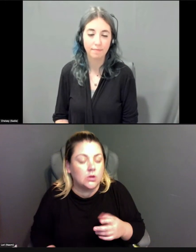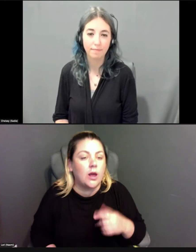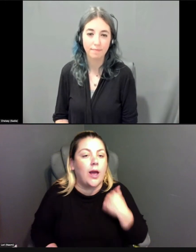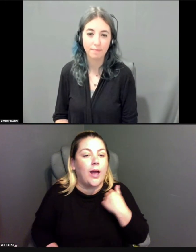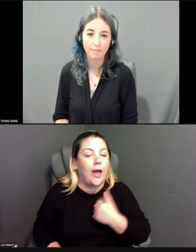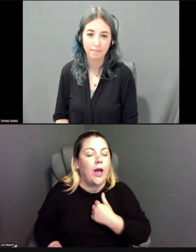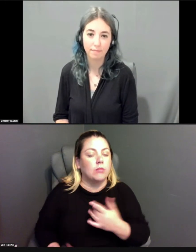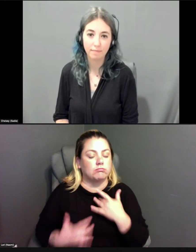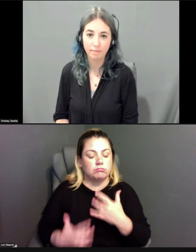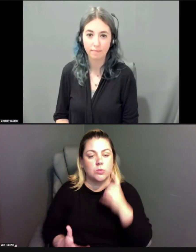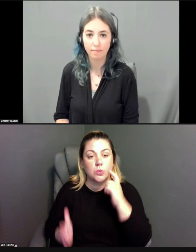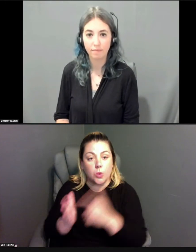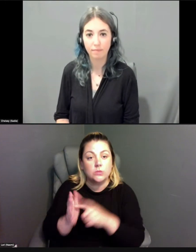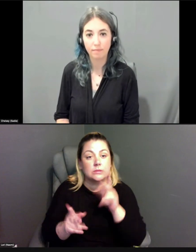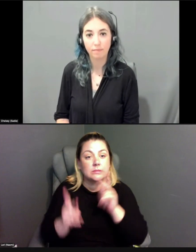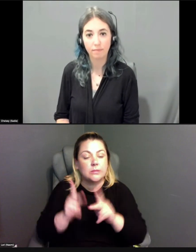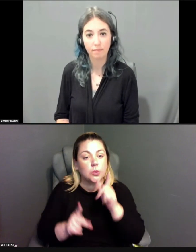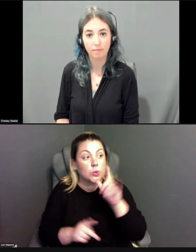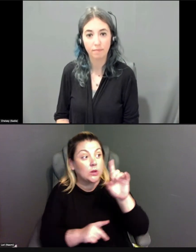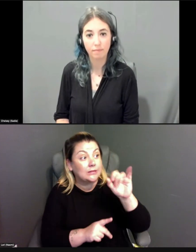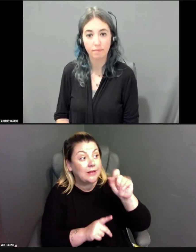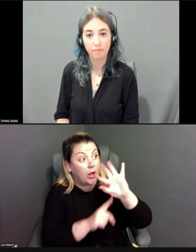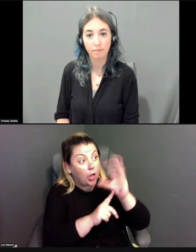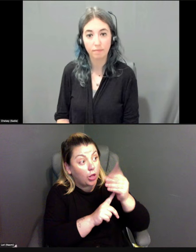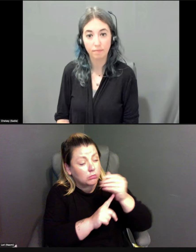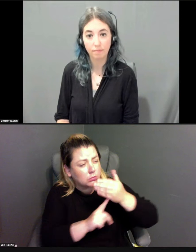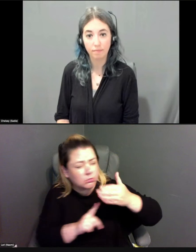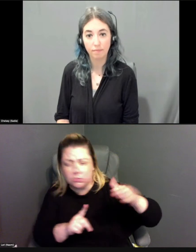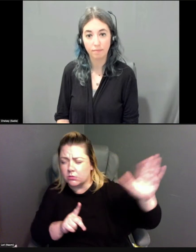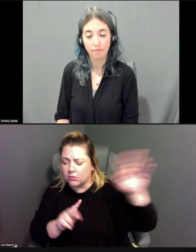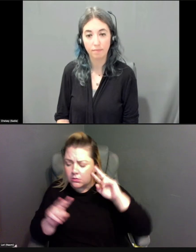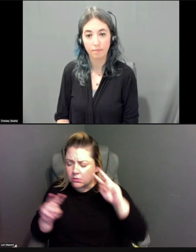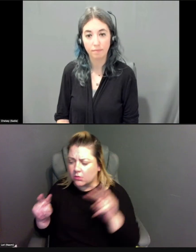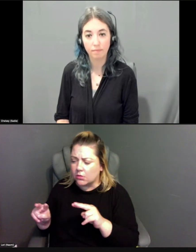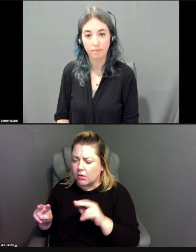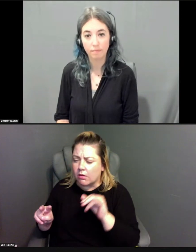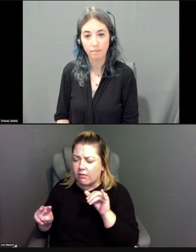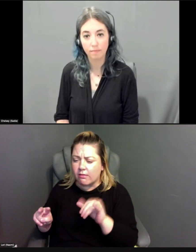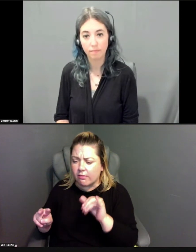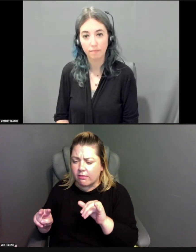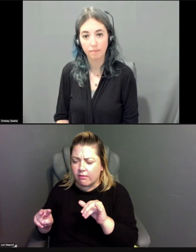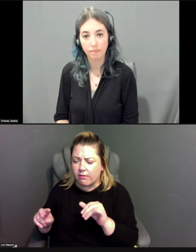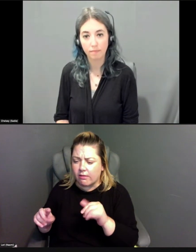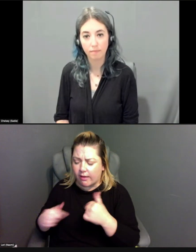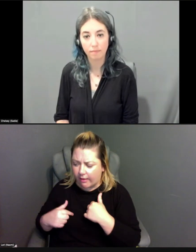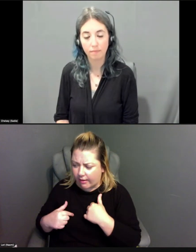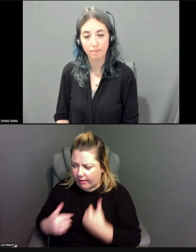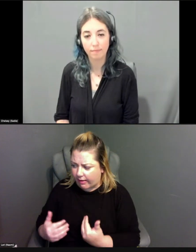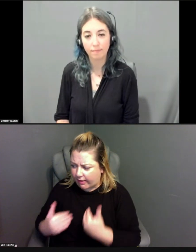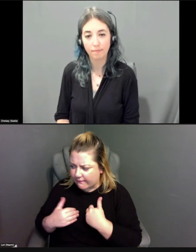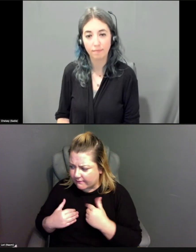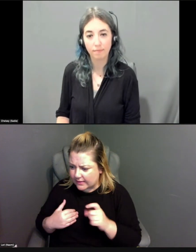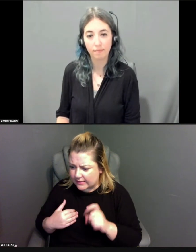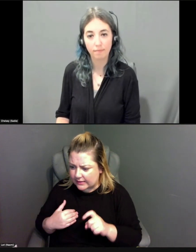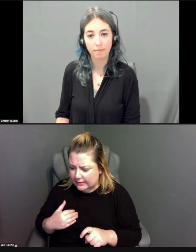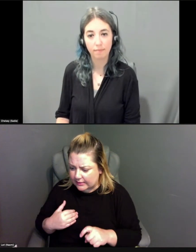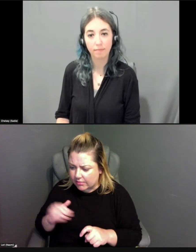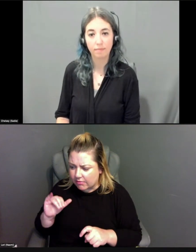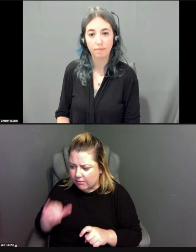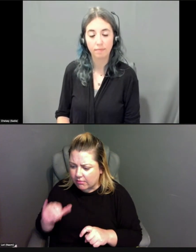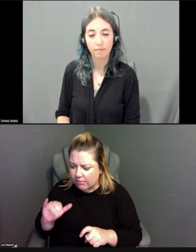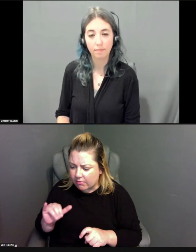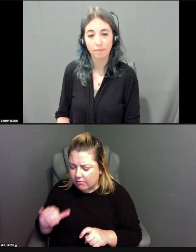culture is that they start to be able to recognize that they have a need, but there's like